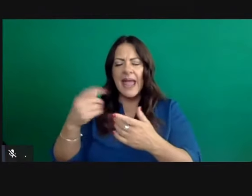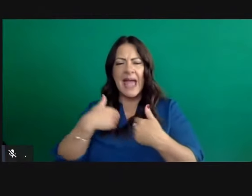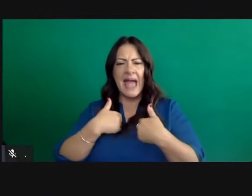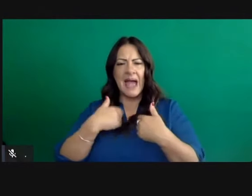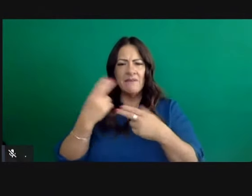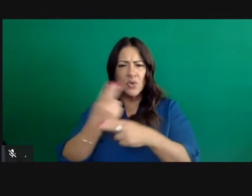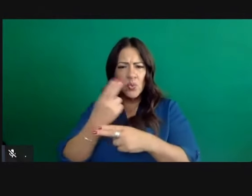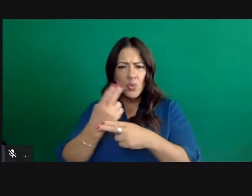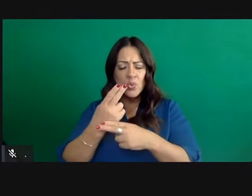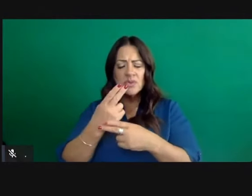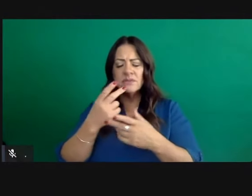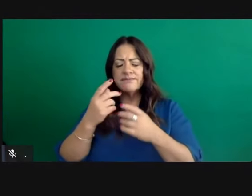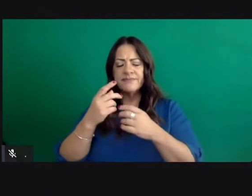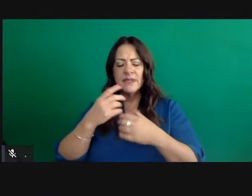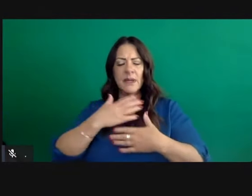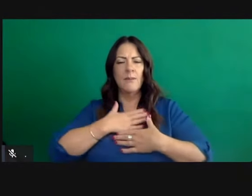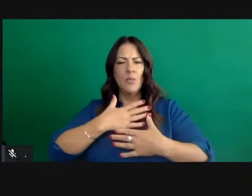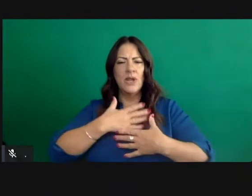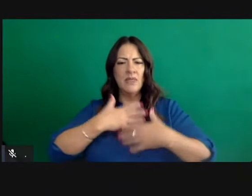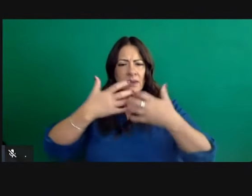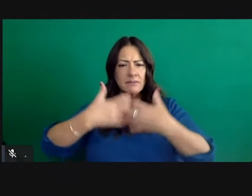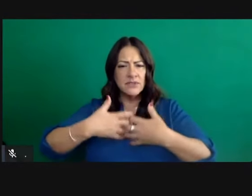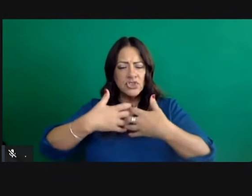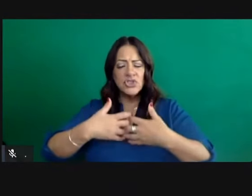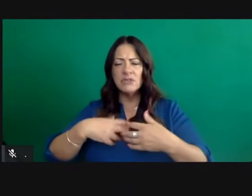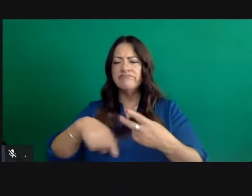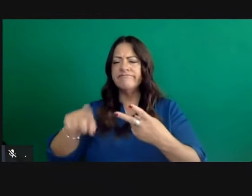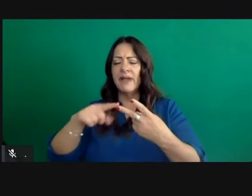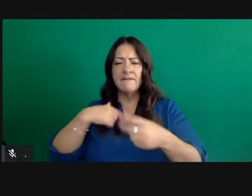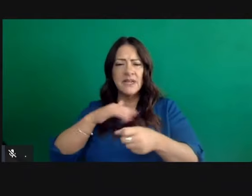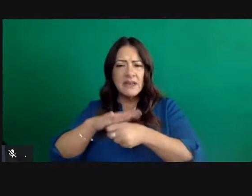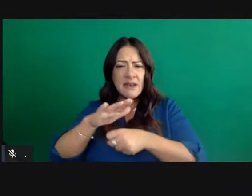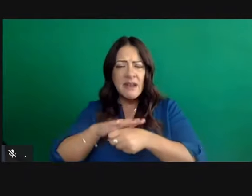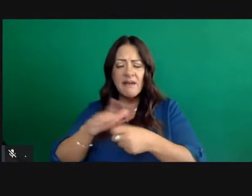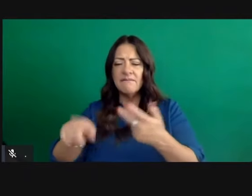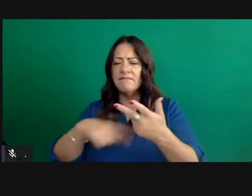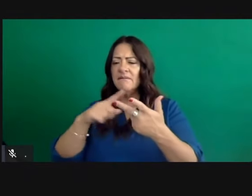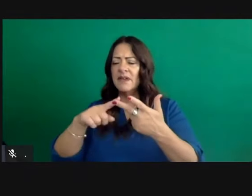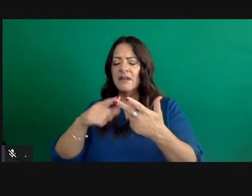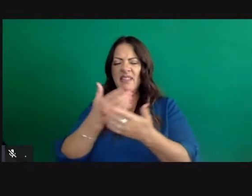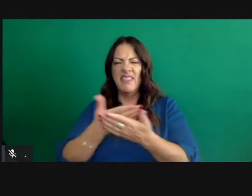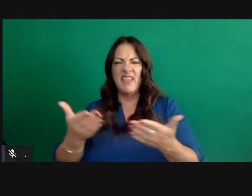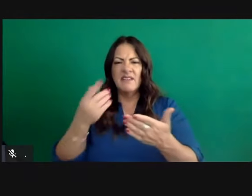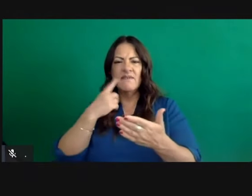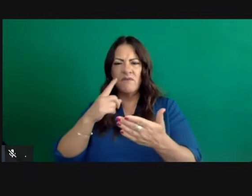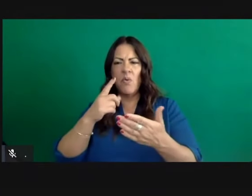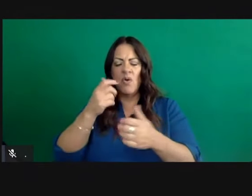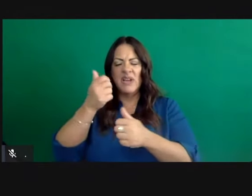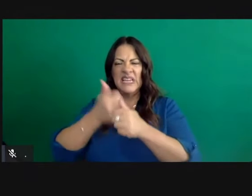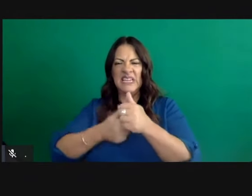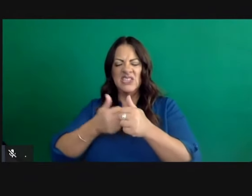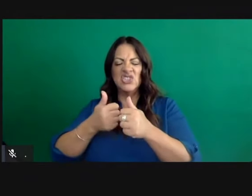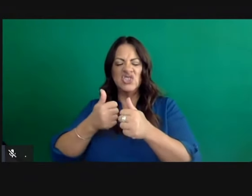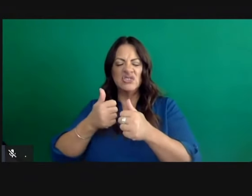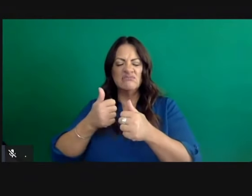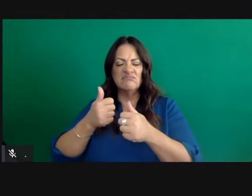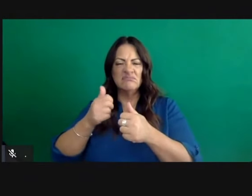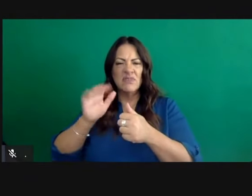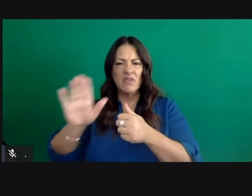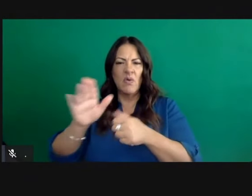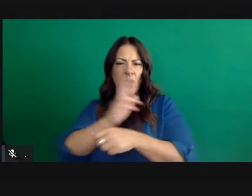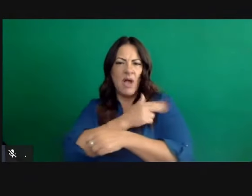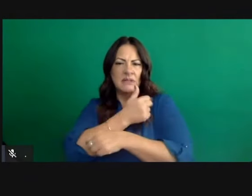other personnel, and making sure that there's enough to staff the beds. All of these are factors as we think about